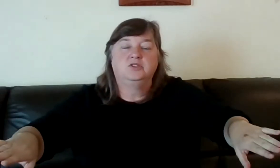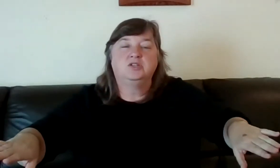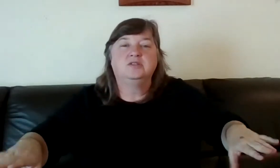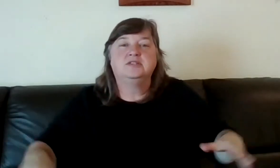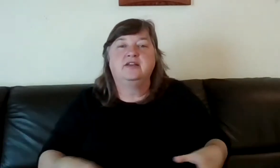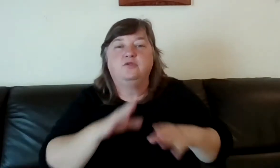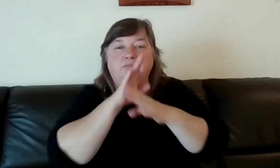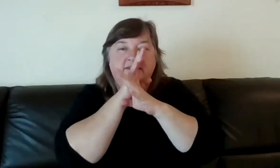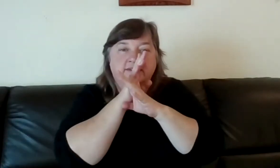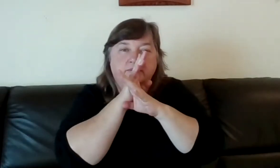also the sign for peace.